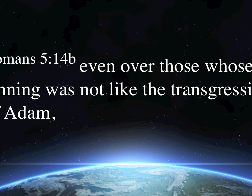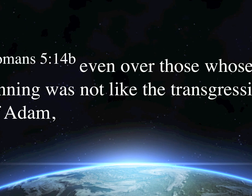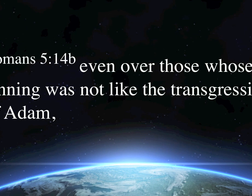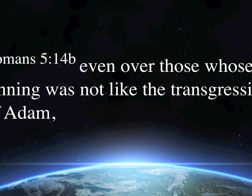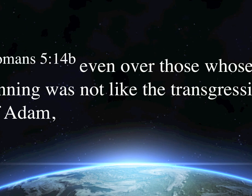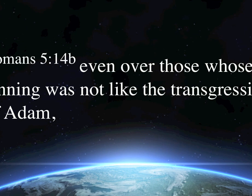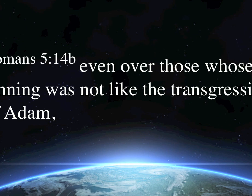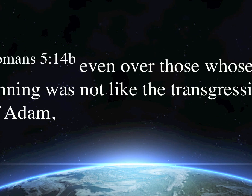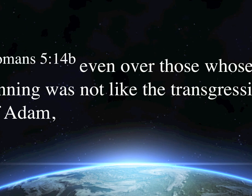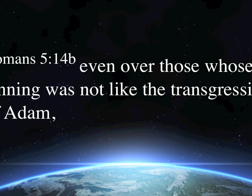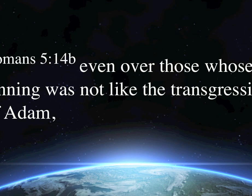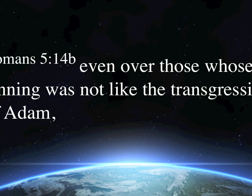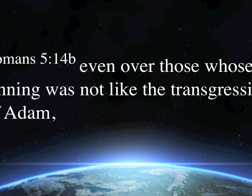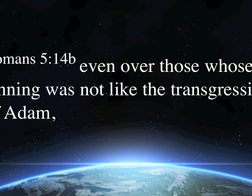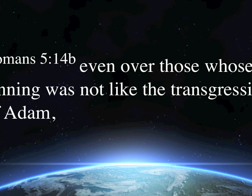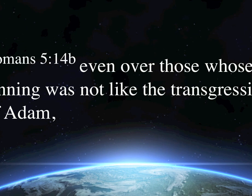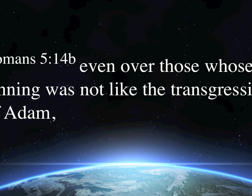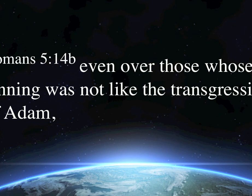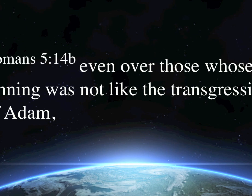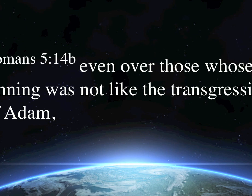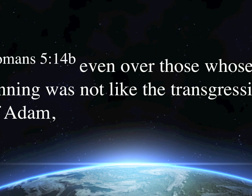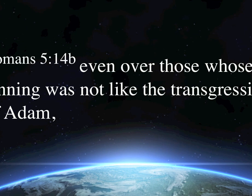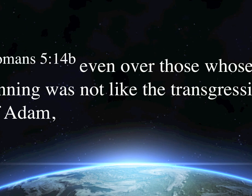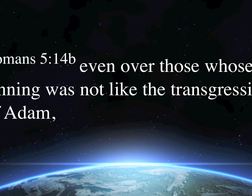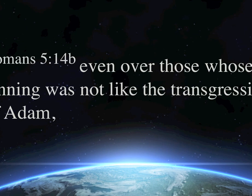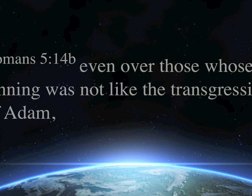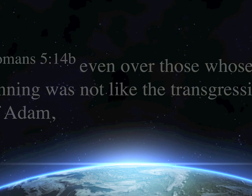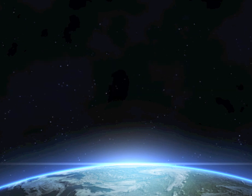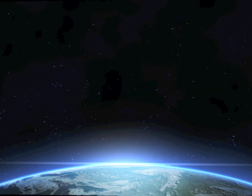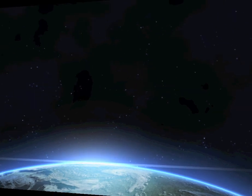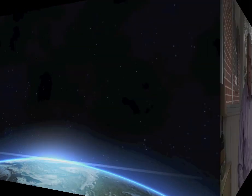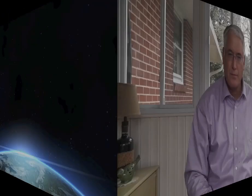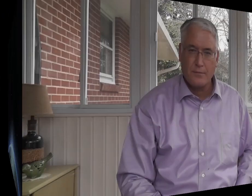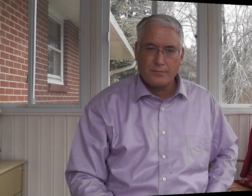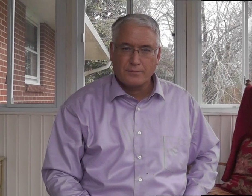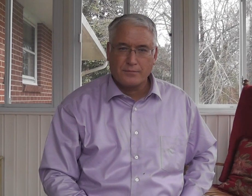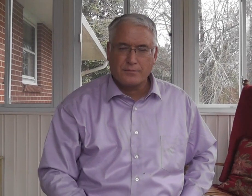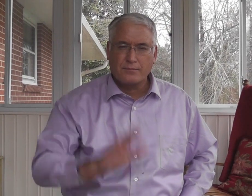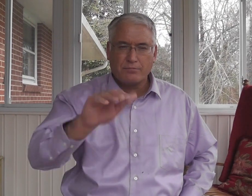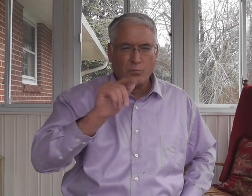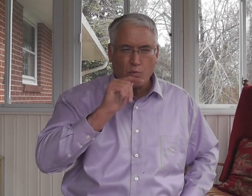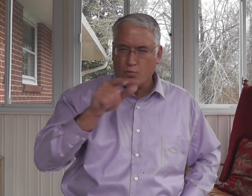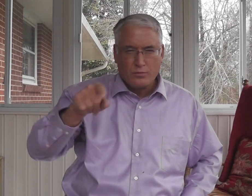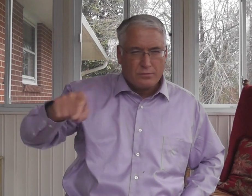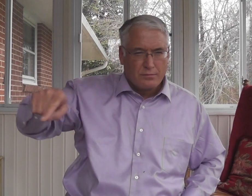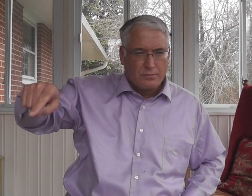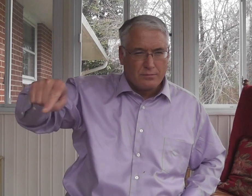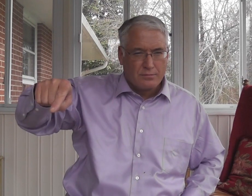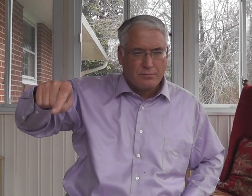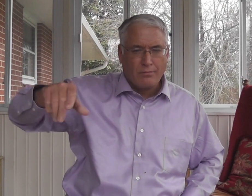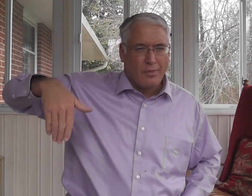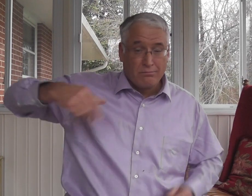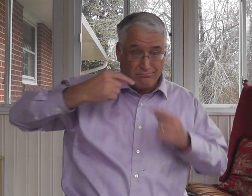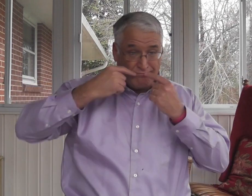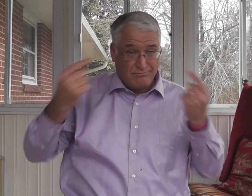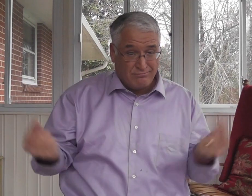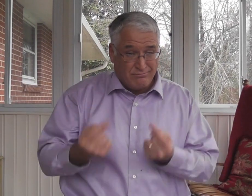over those whose sinning was not like the transgression of Adam. Well, who are those who have not